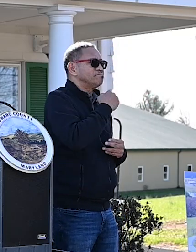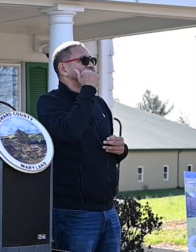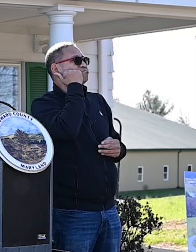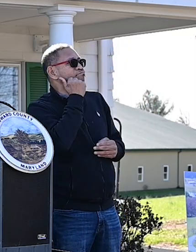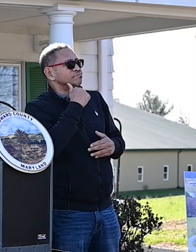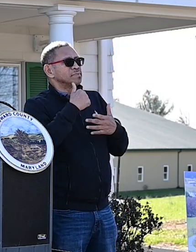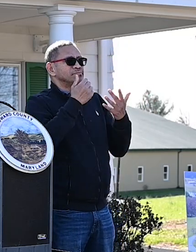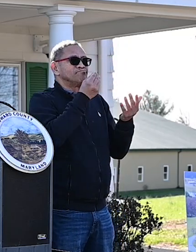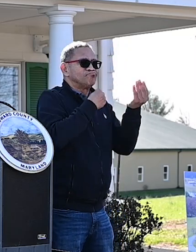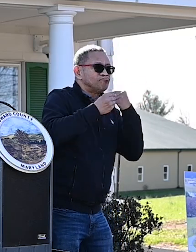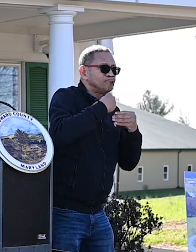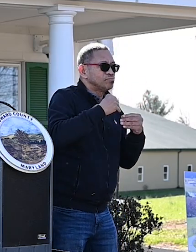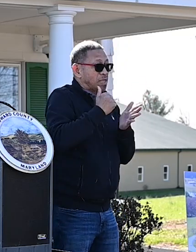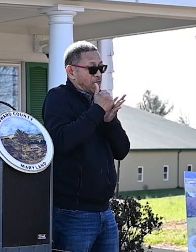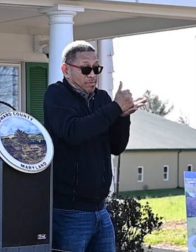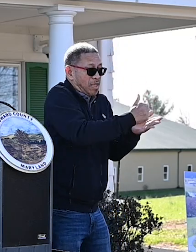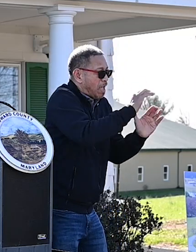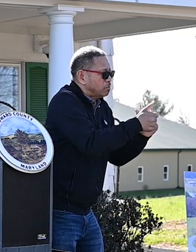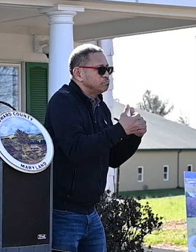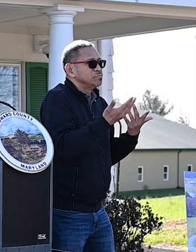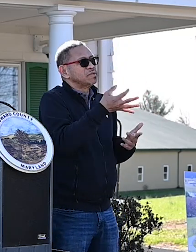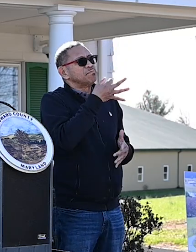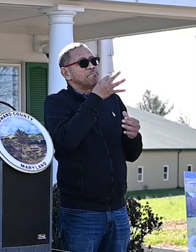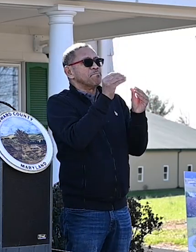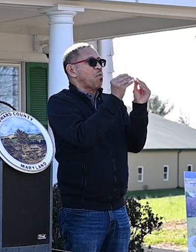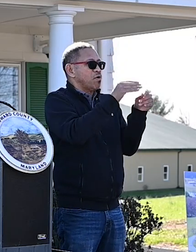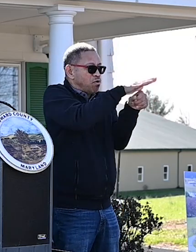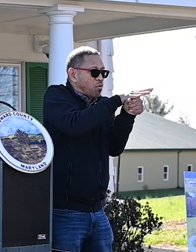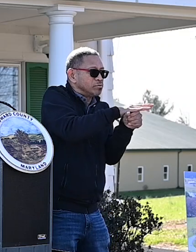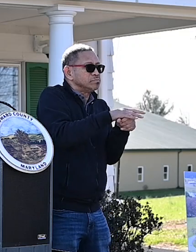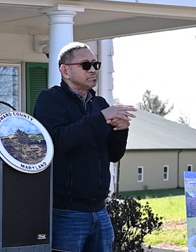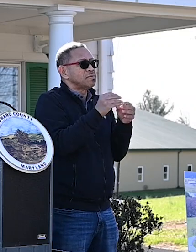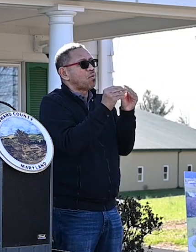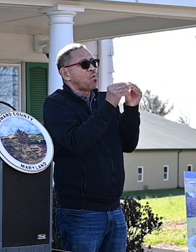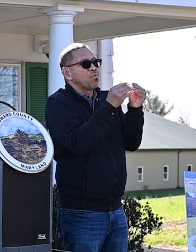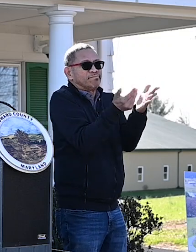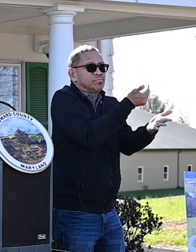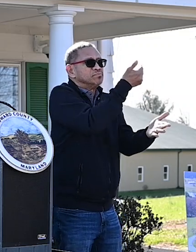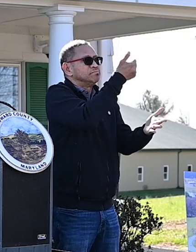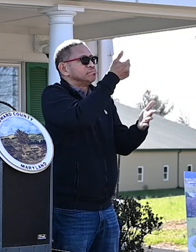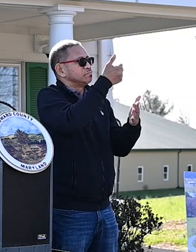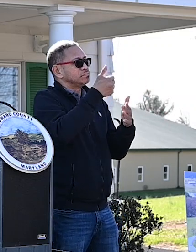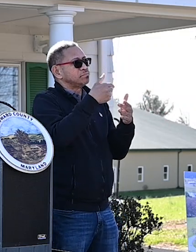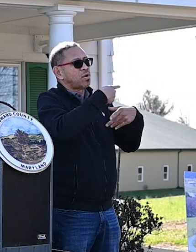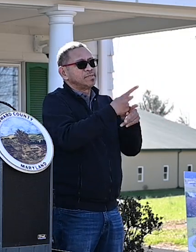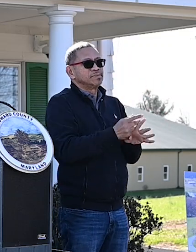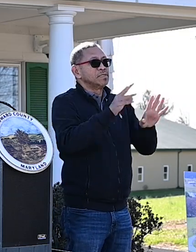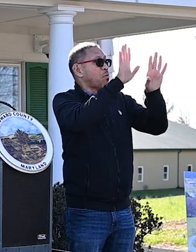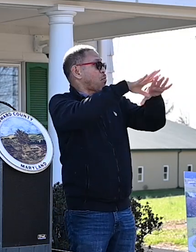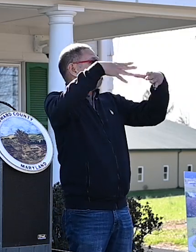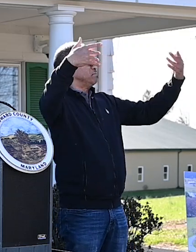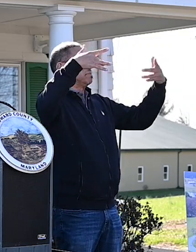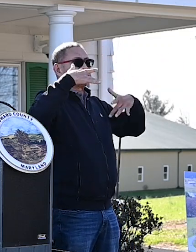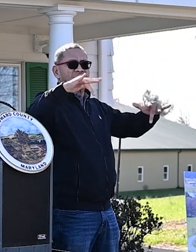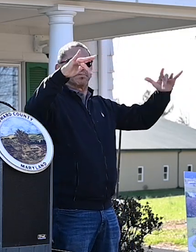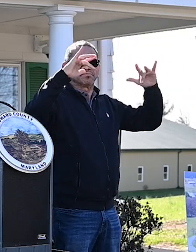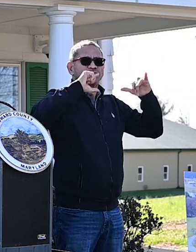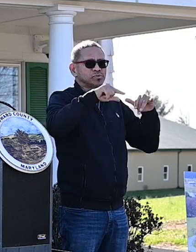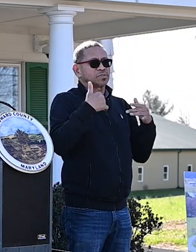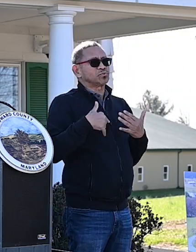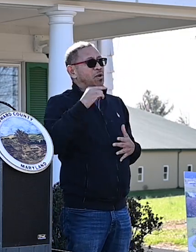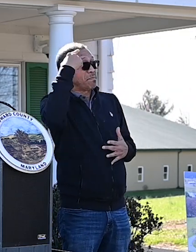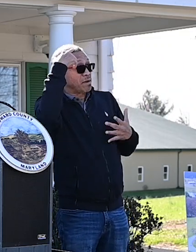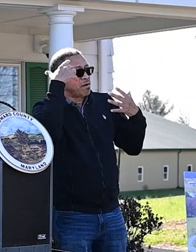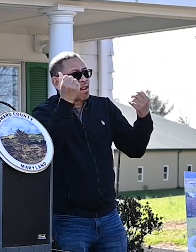diet, which can be aided by local, fresher produce. We know the importance of open space to our